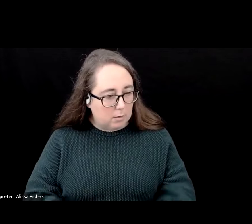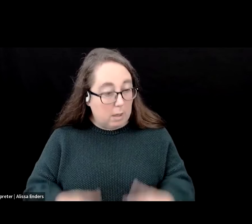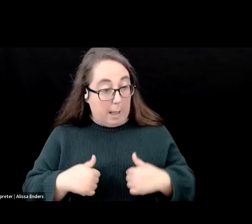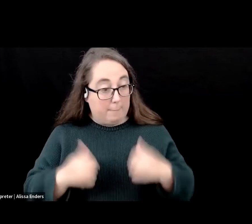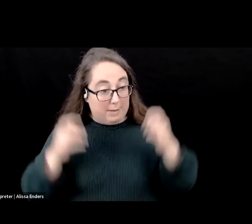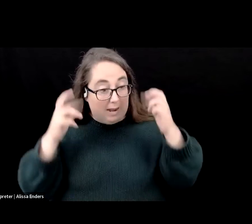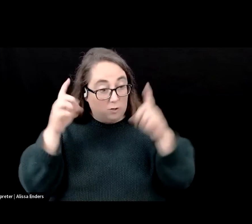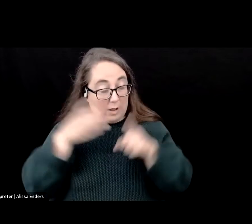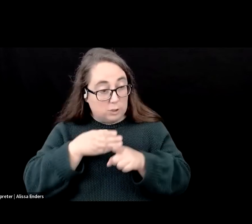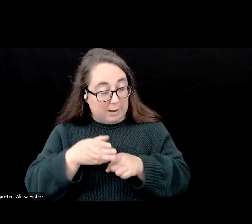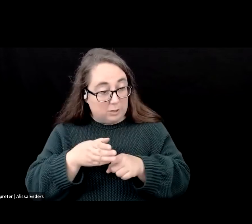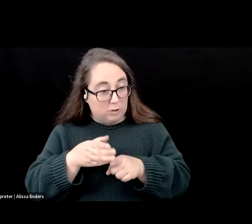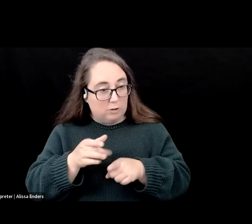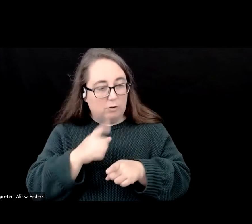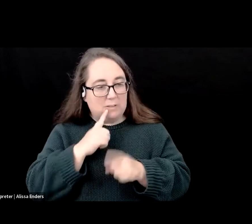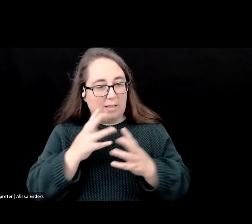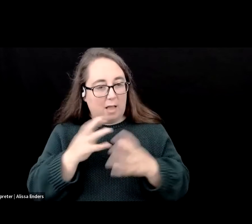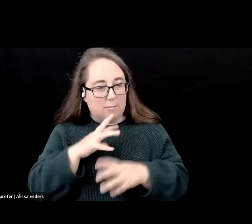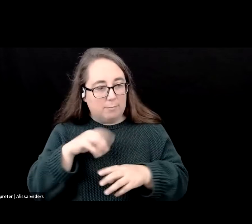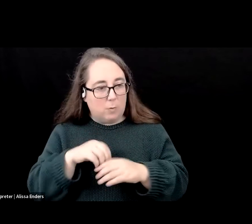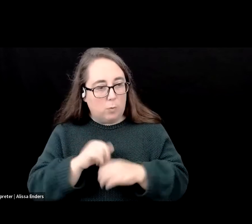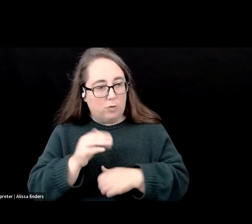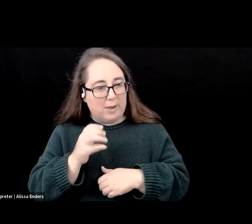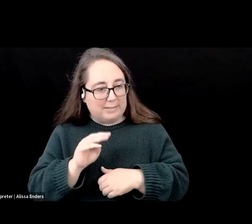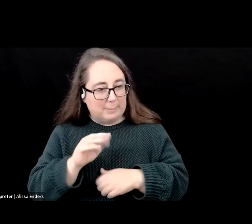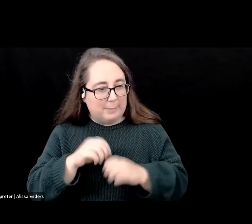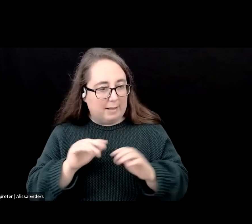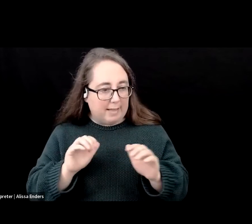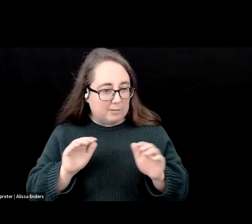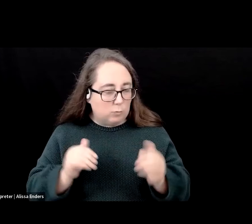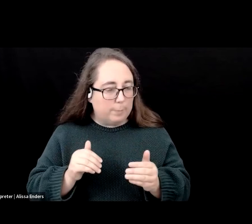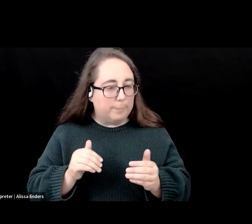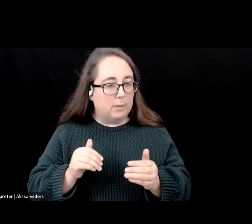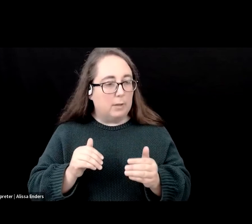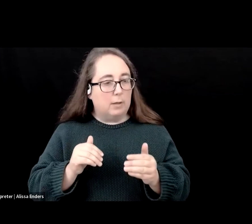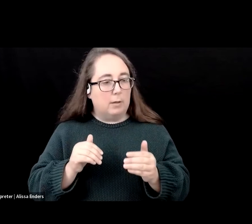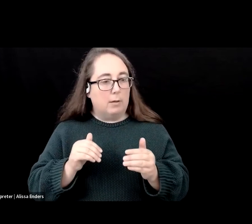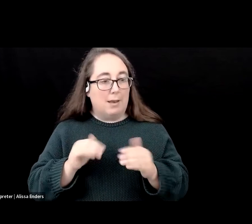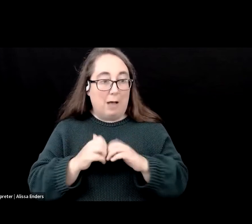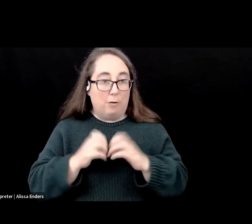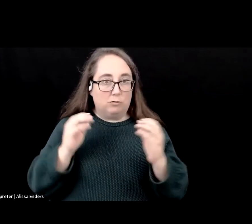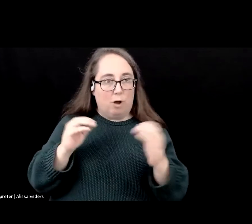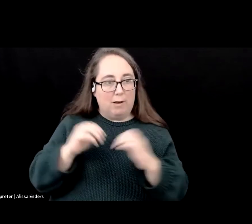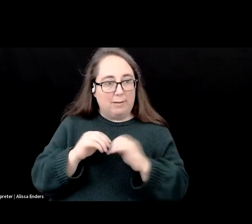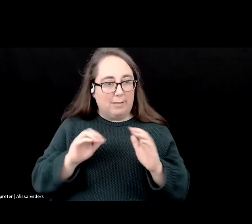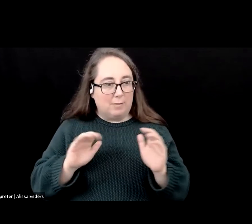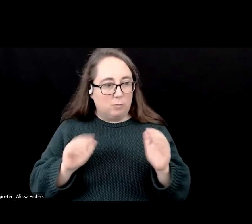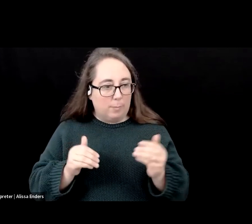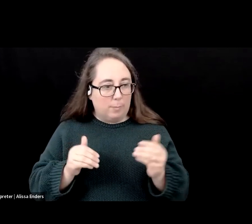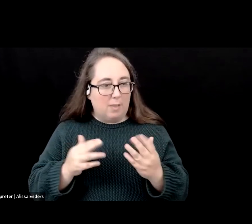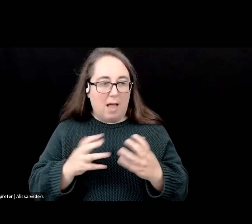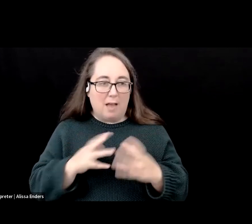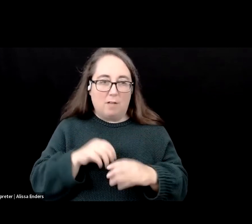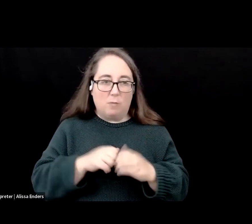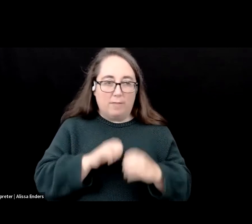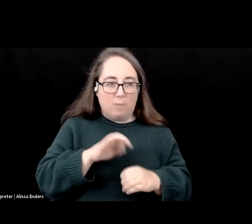that goes into racism just in classrooms and early childhood classrooms. There's a lot we can do as voting. There's a lot we need to do